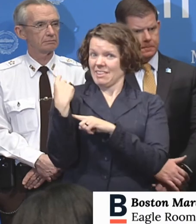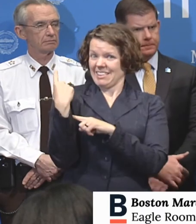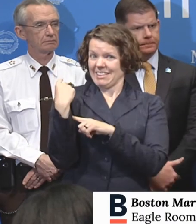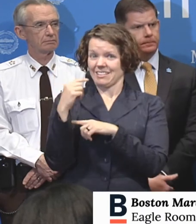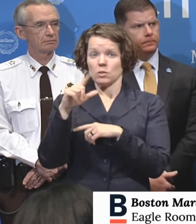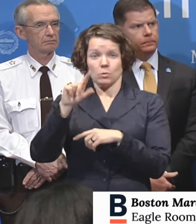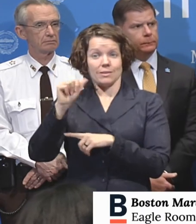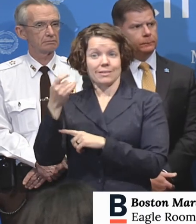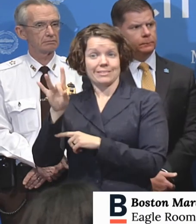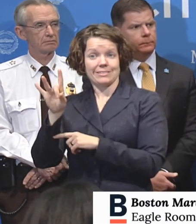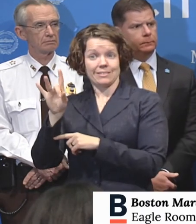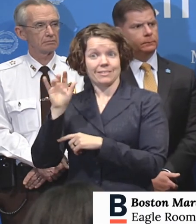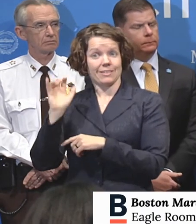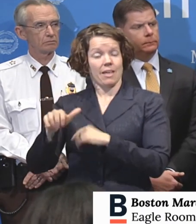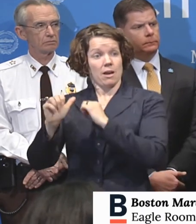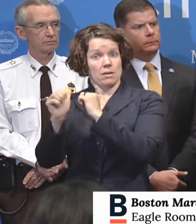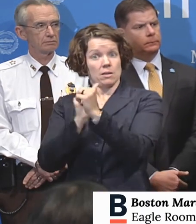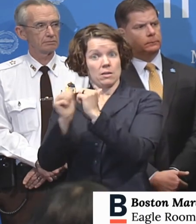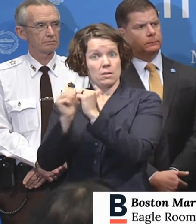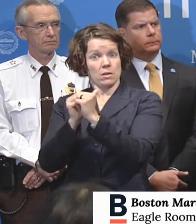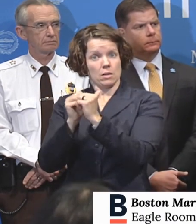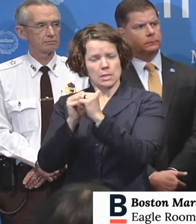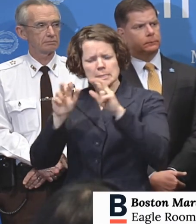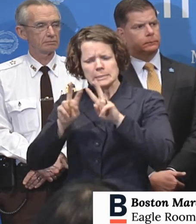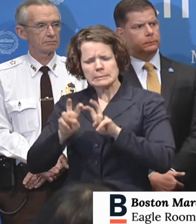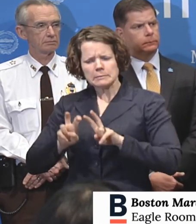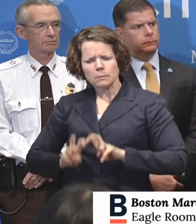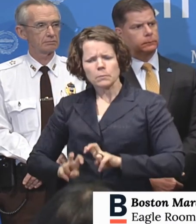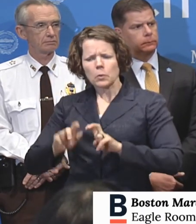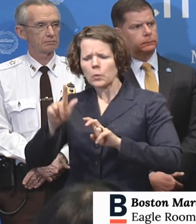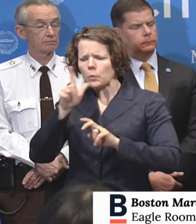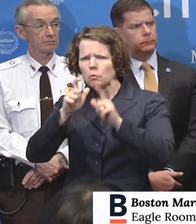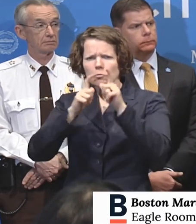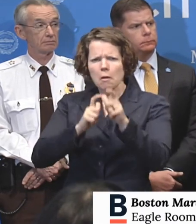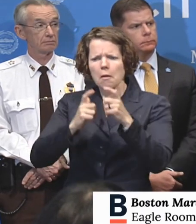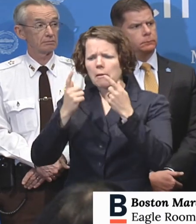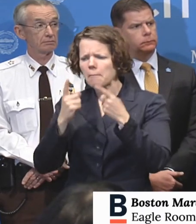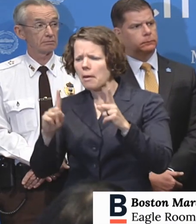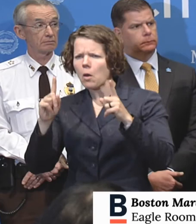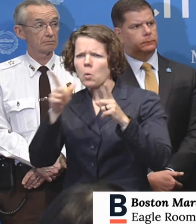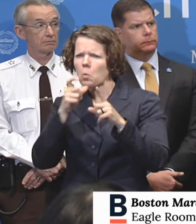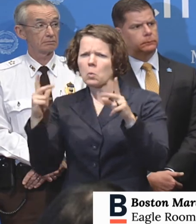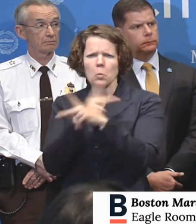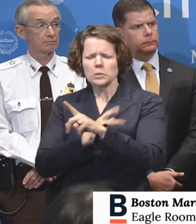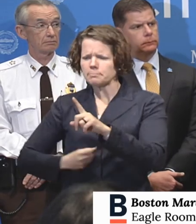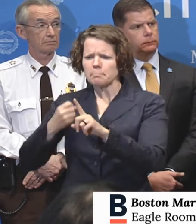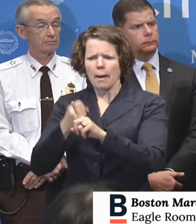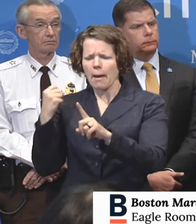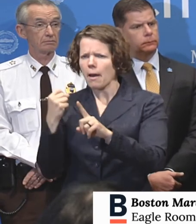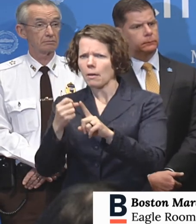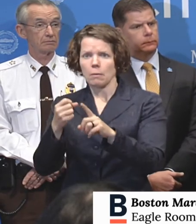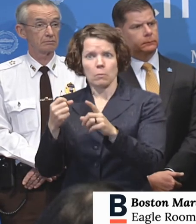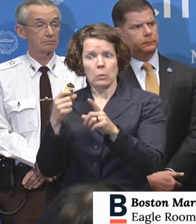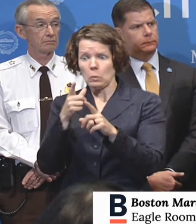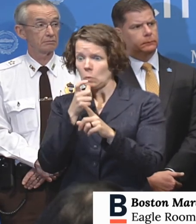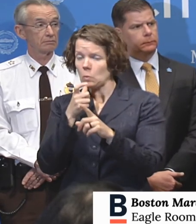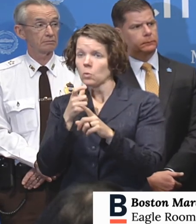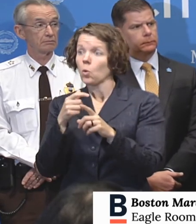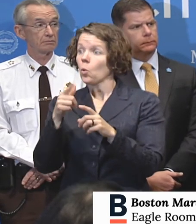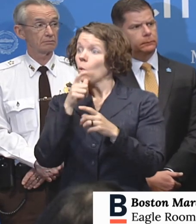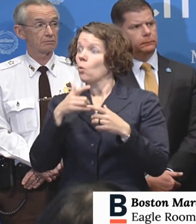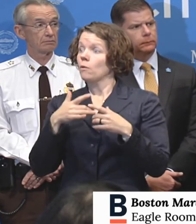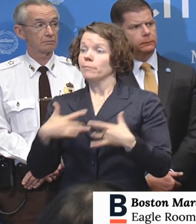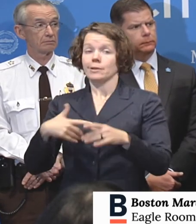the athletes who were most affected by that weather, and the easiest measure of that is their dropout rate, it